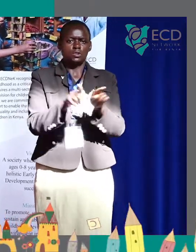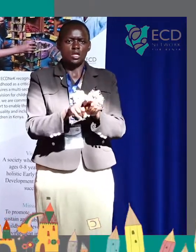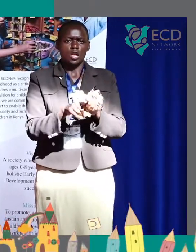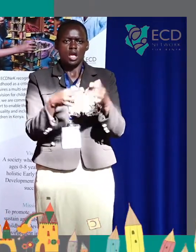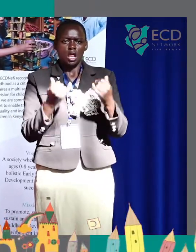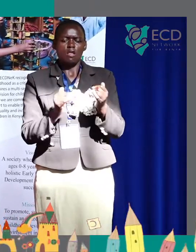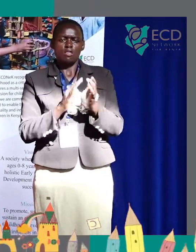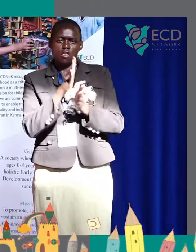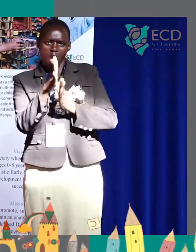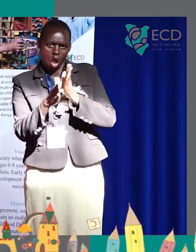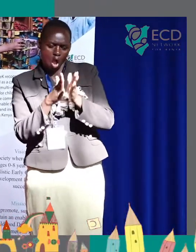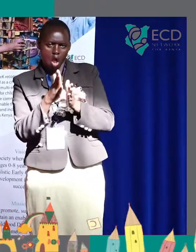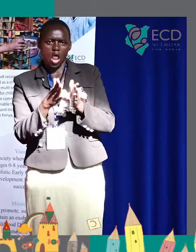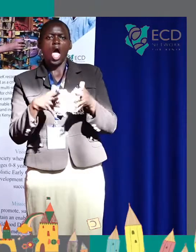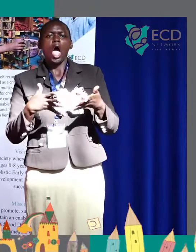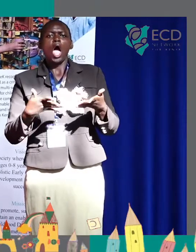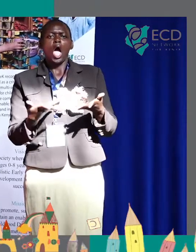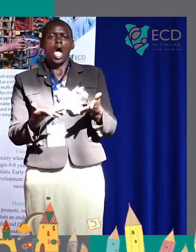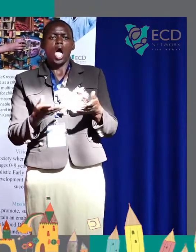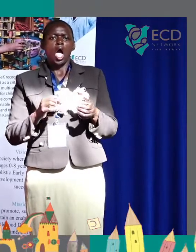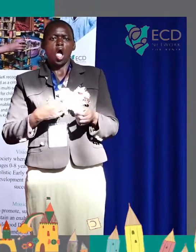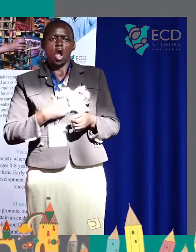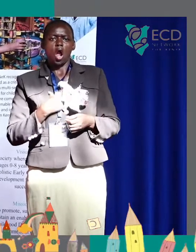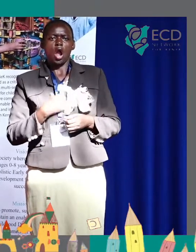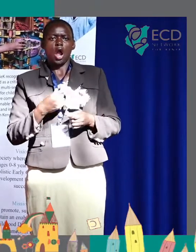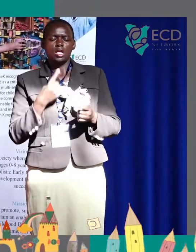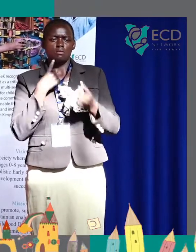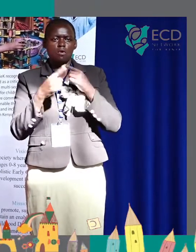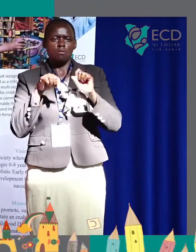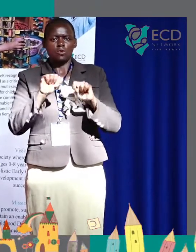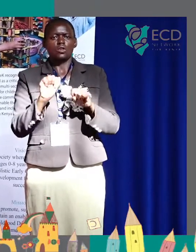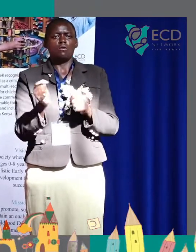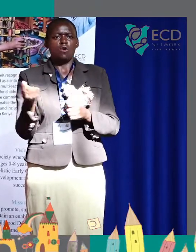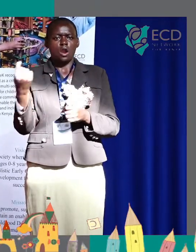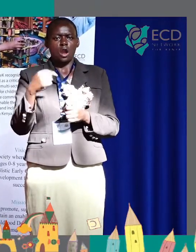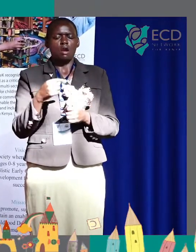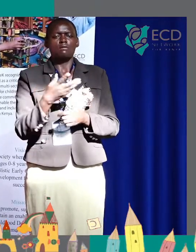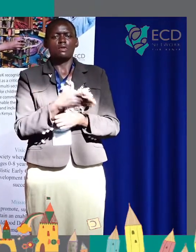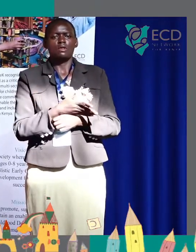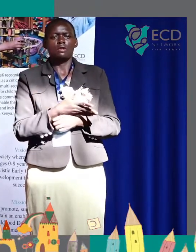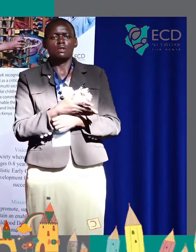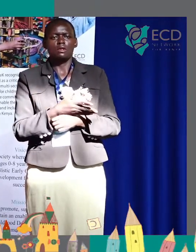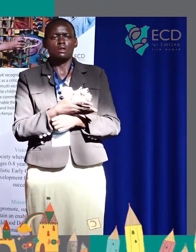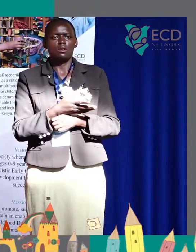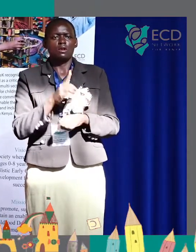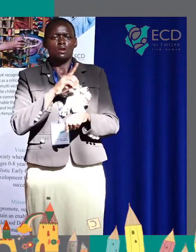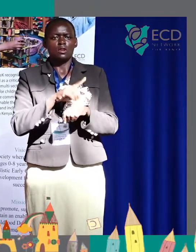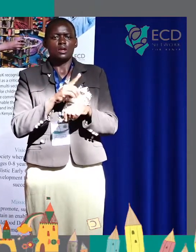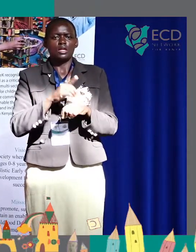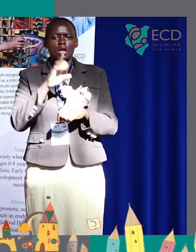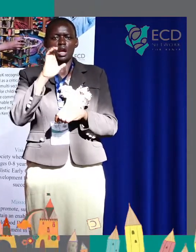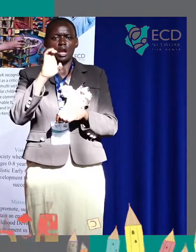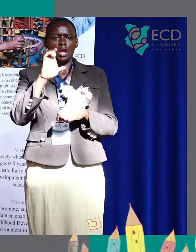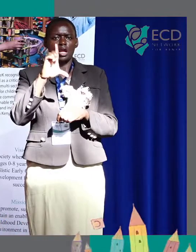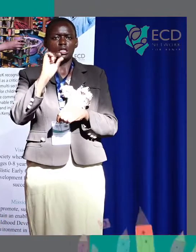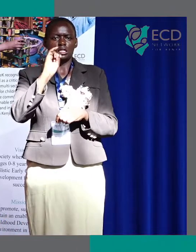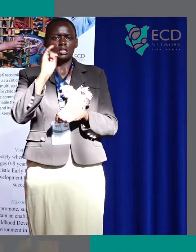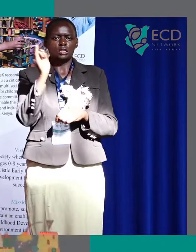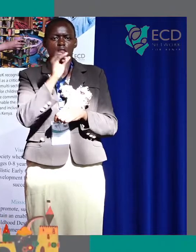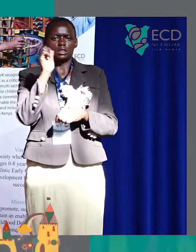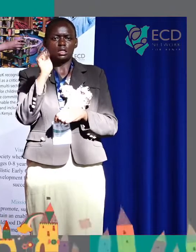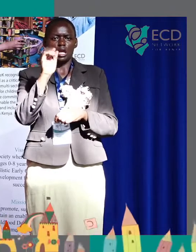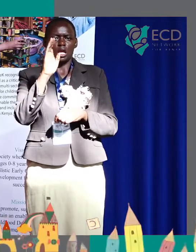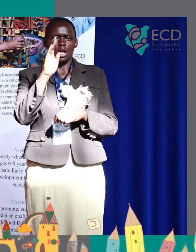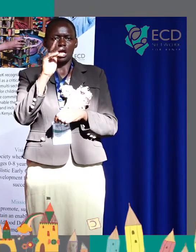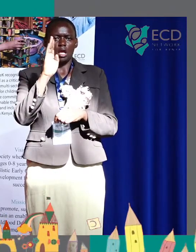is the order in which the guest speakers are going to make their presentations. We have Dr. Elizabeth Omondi, who is already here with